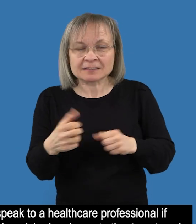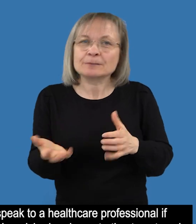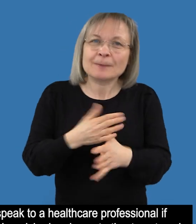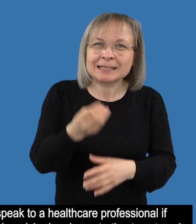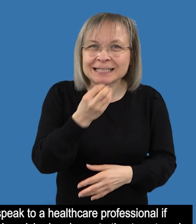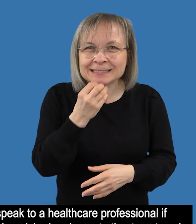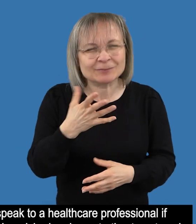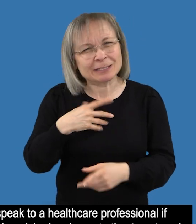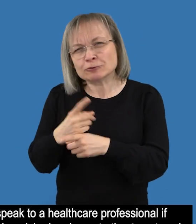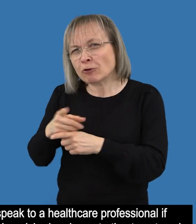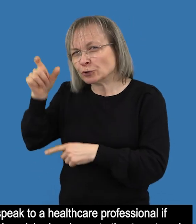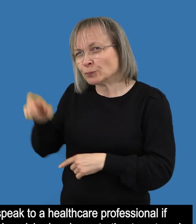again.